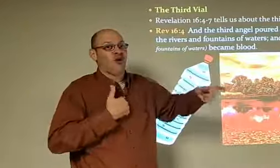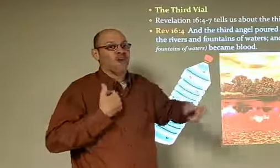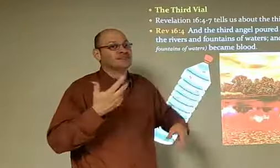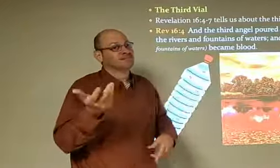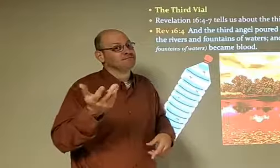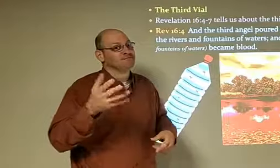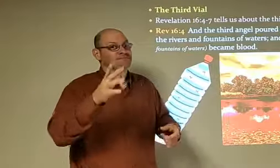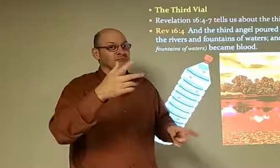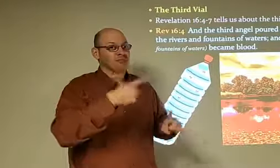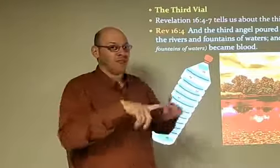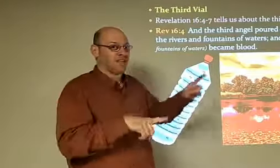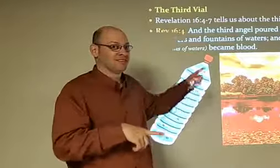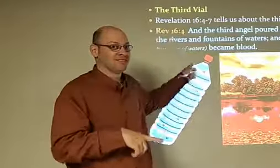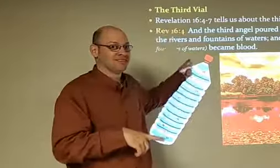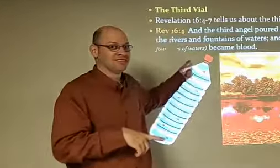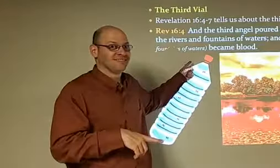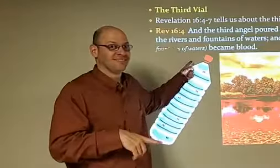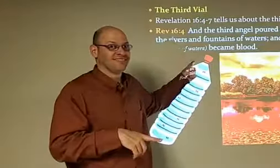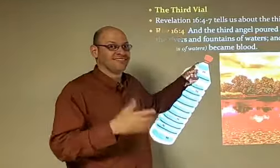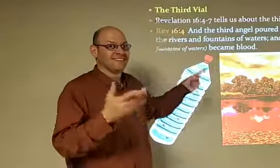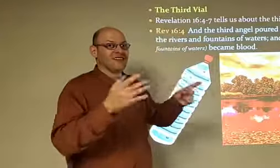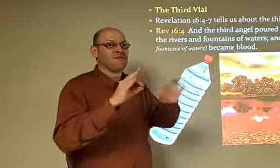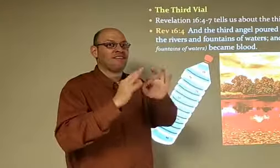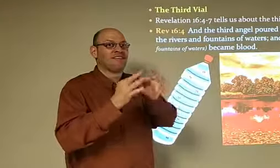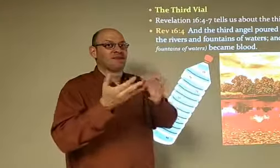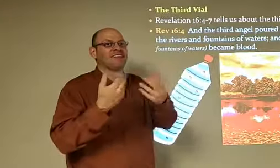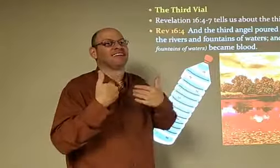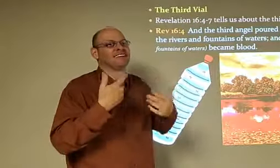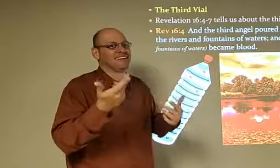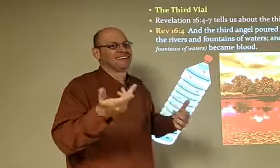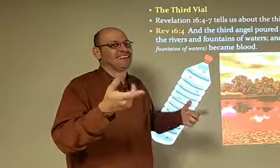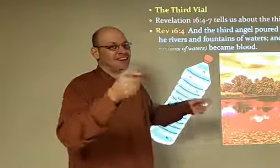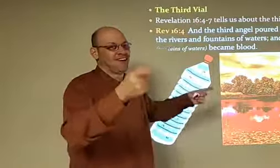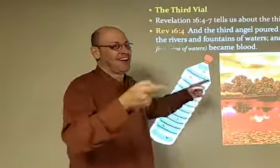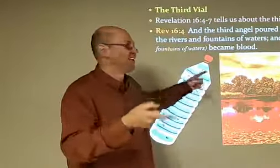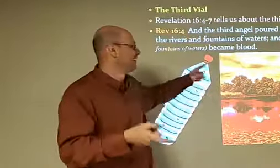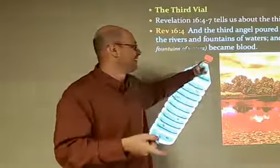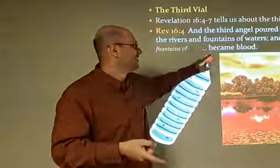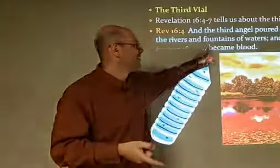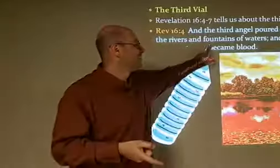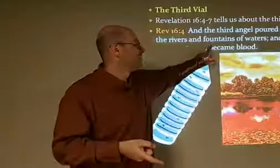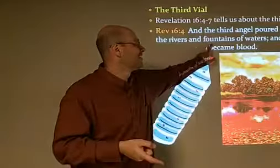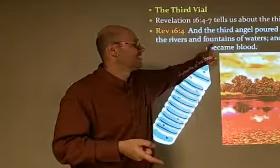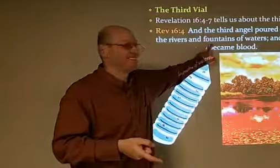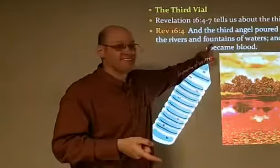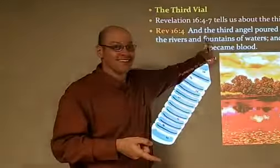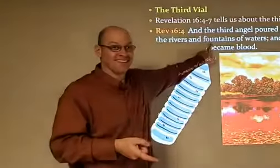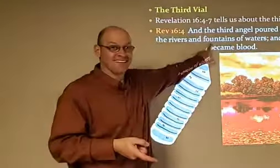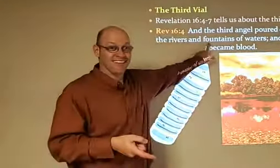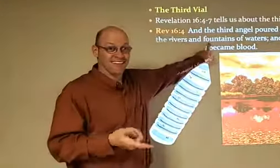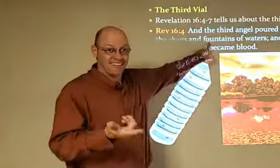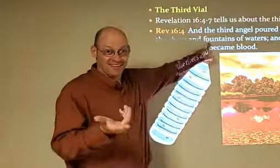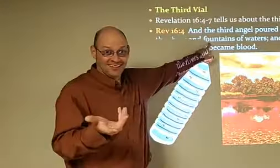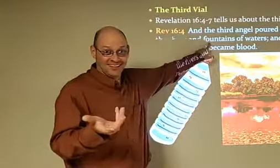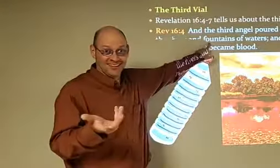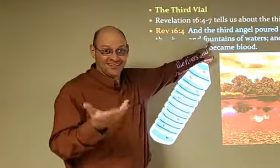Someone's just commenting, you know, good people and bad people. That God has provisions for the good people, and for the bad people, they won't be